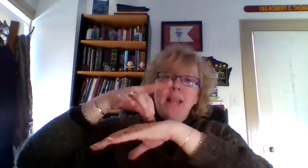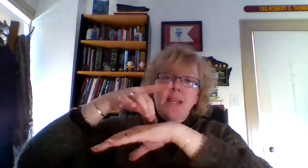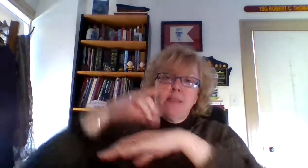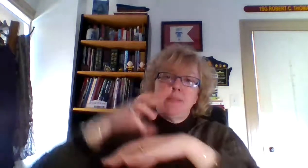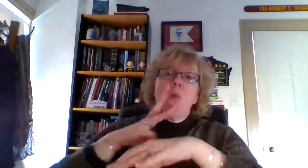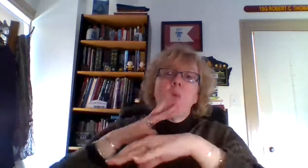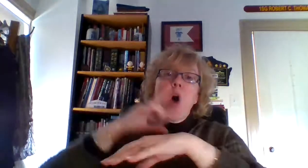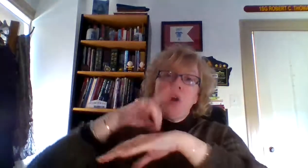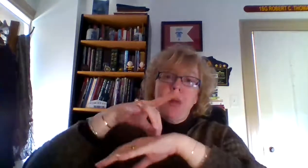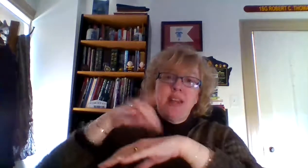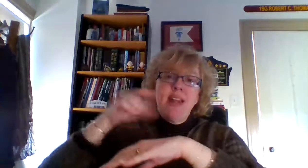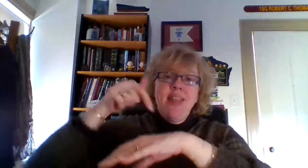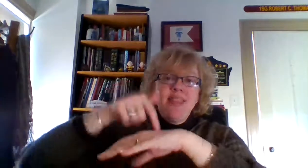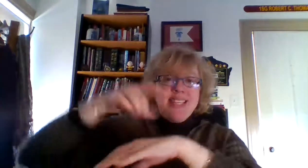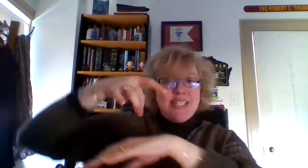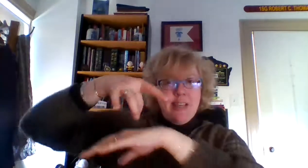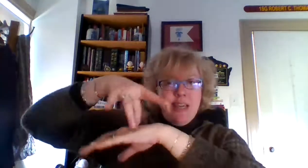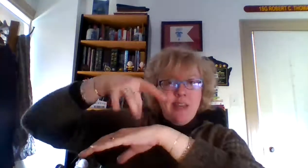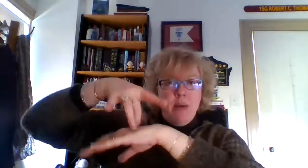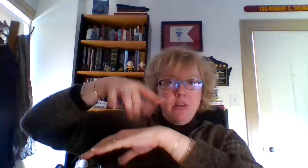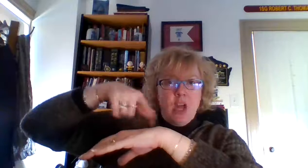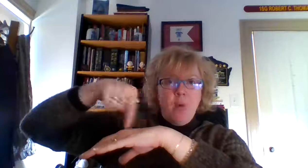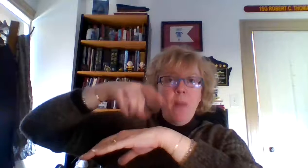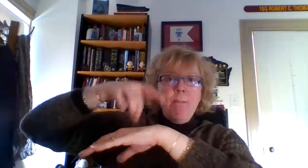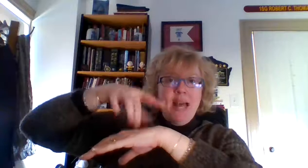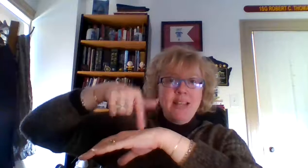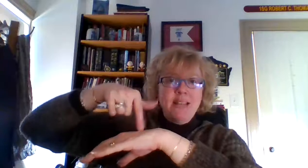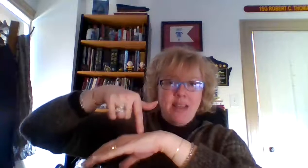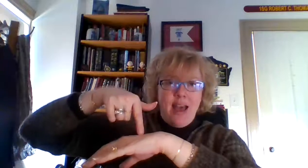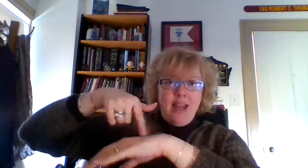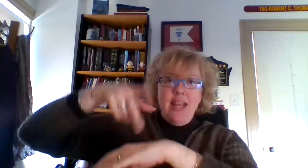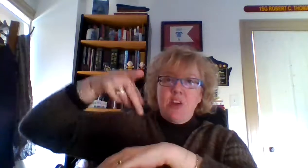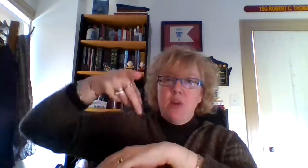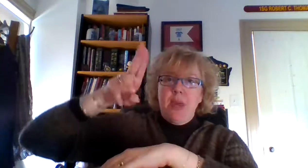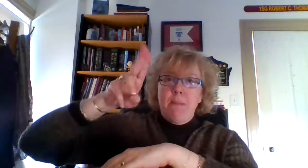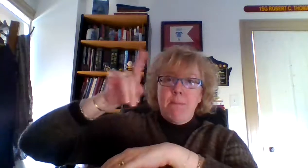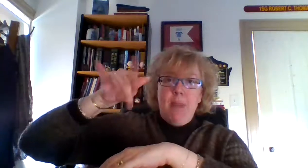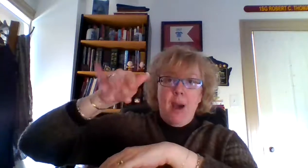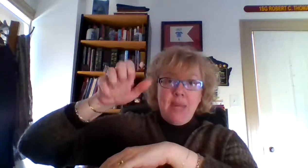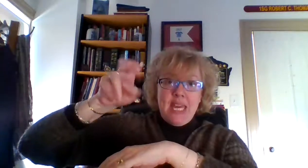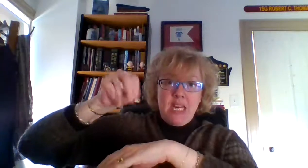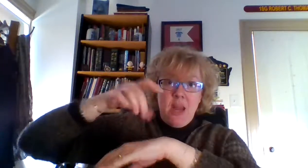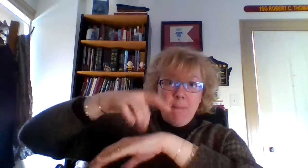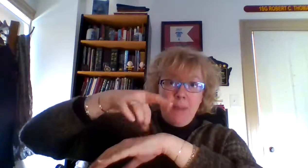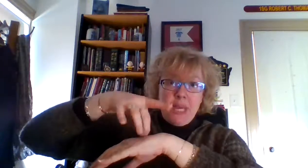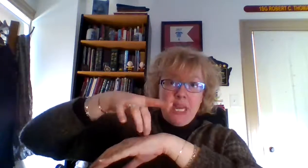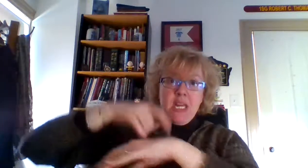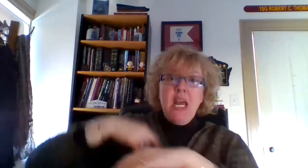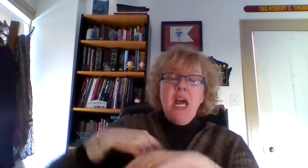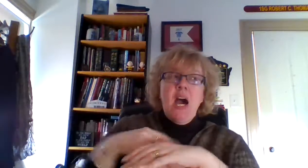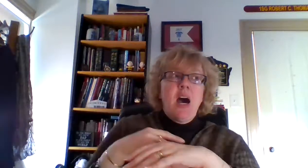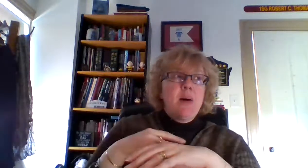Watermelon. This is a general melon sign. It could be pumpkin,